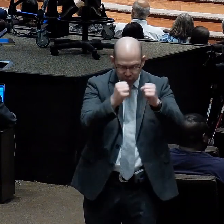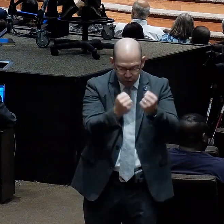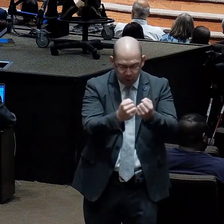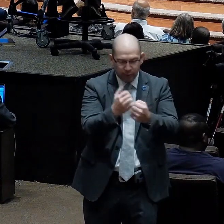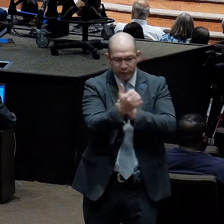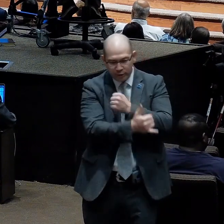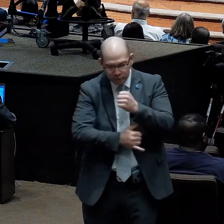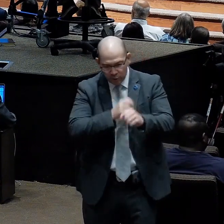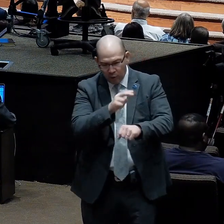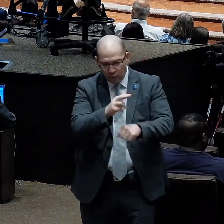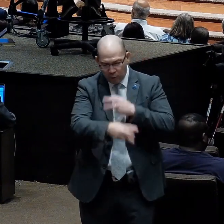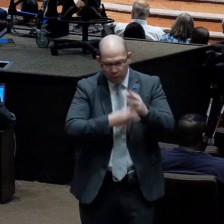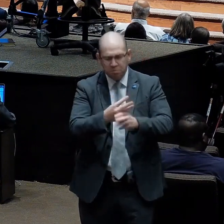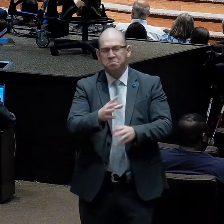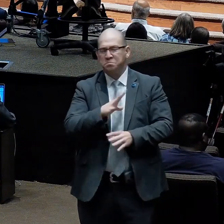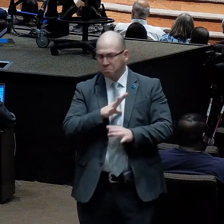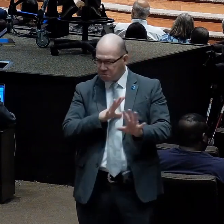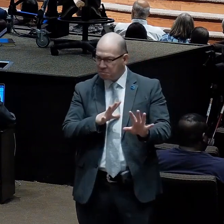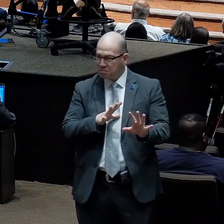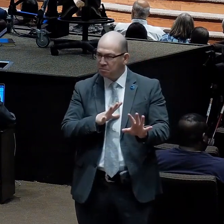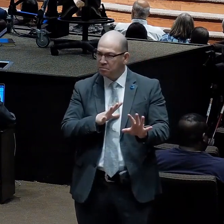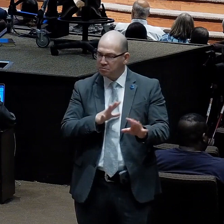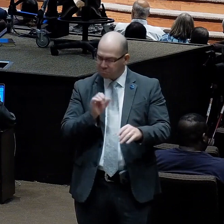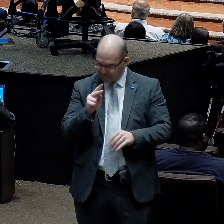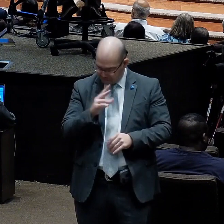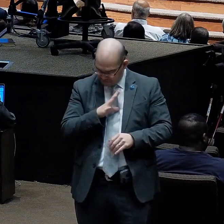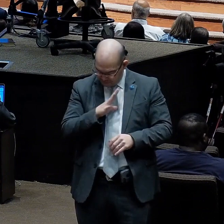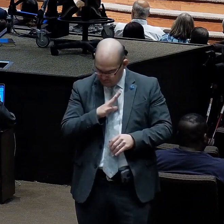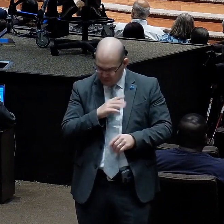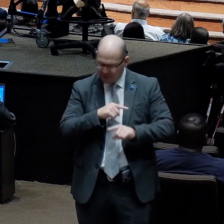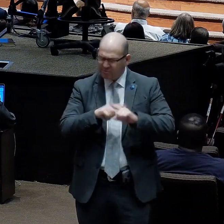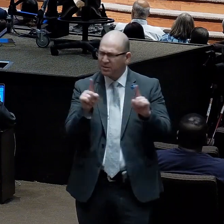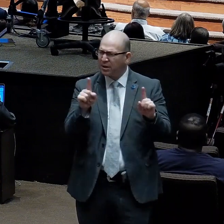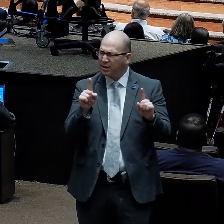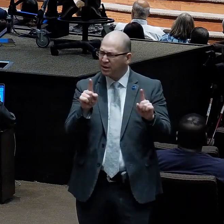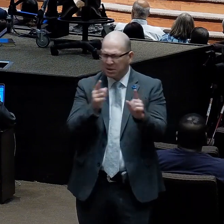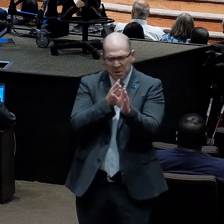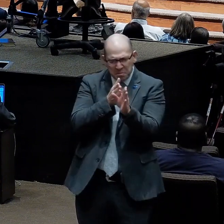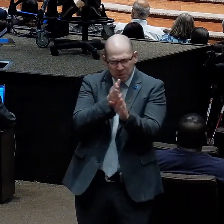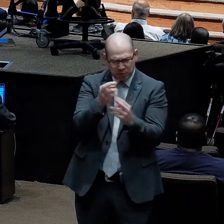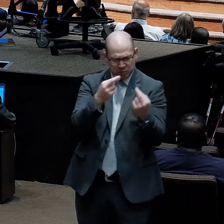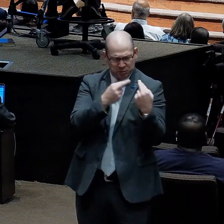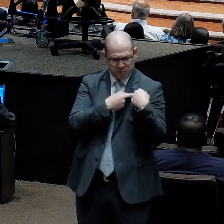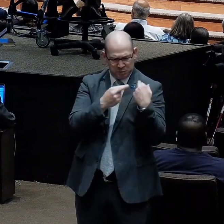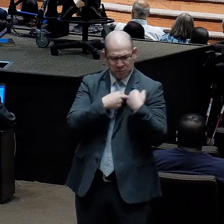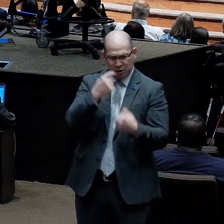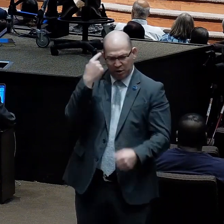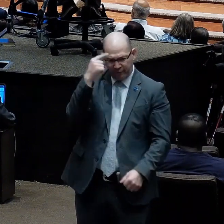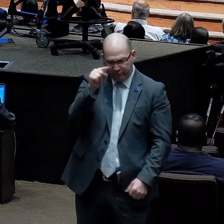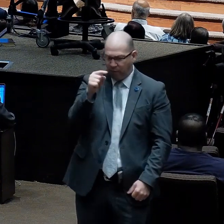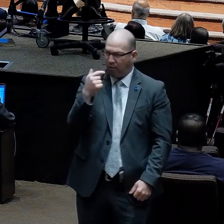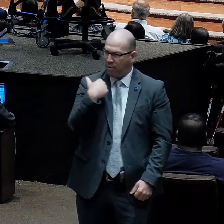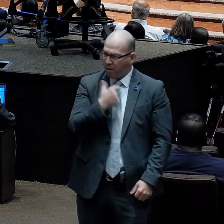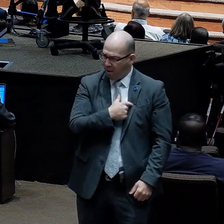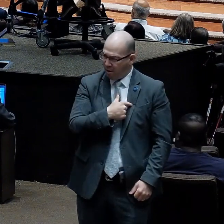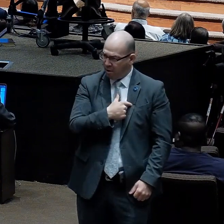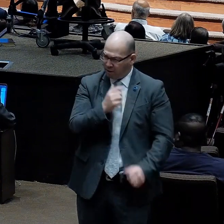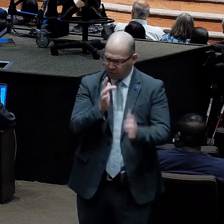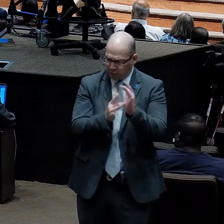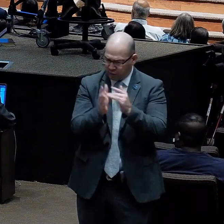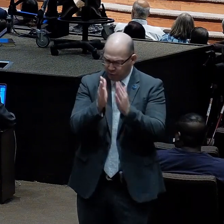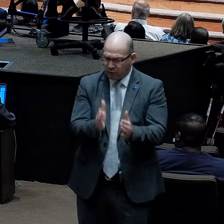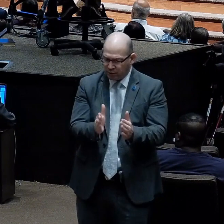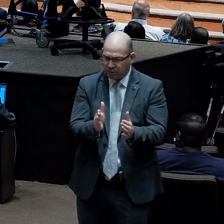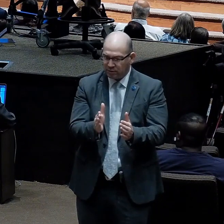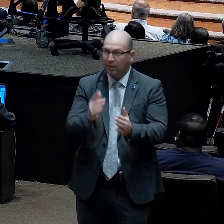Sometimes there's a place for that. But the main response and responsibility of the church is to take the